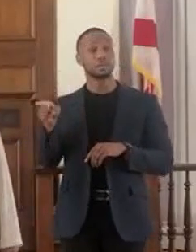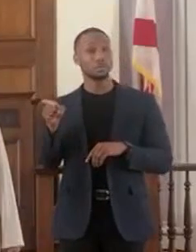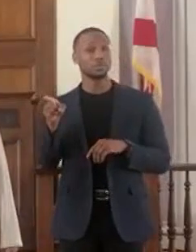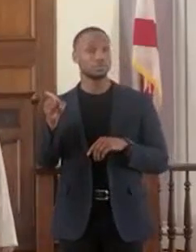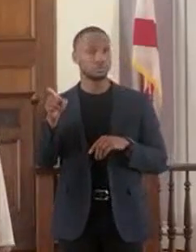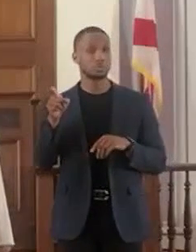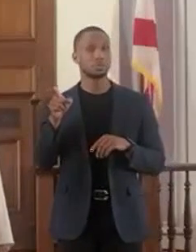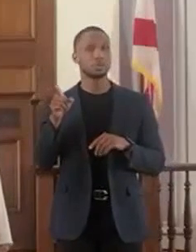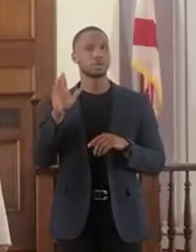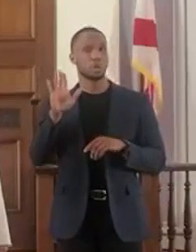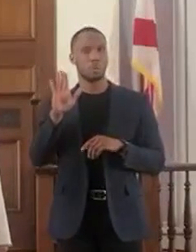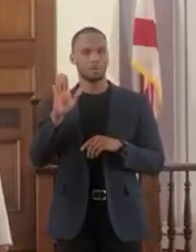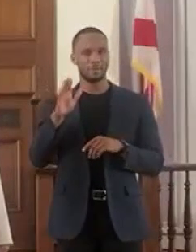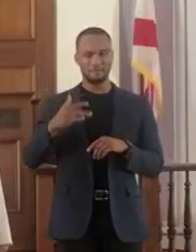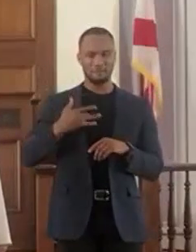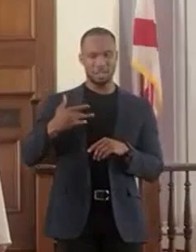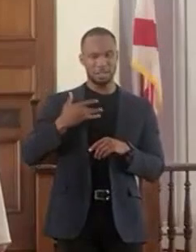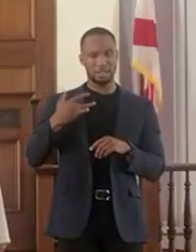can you give us your sense of